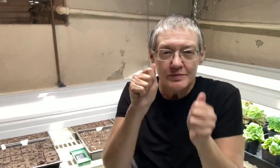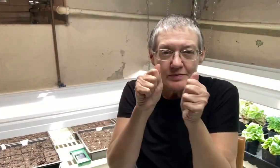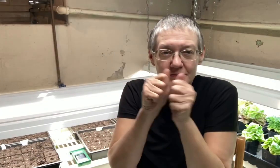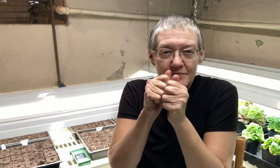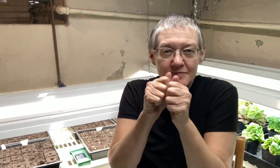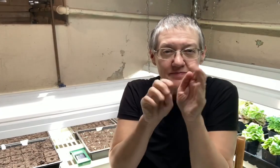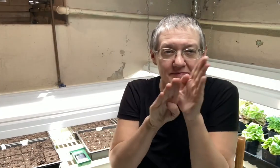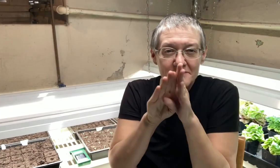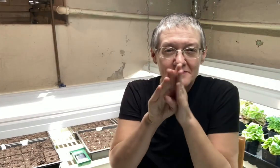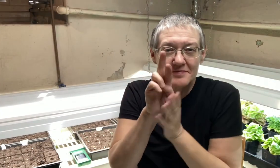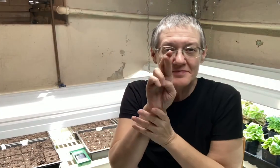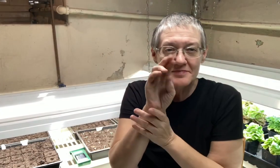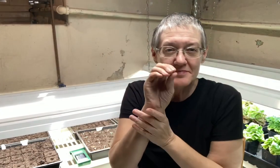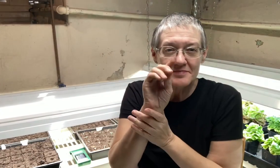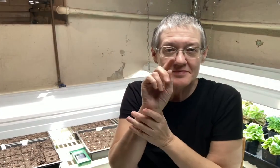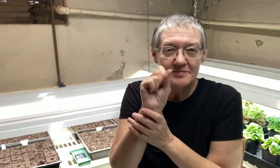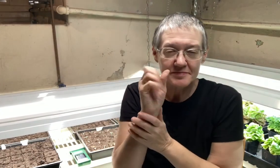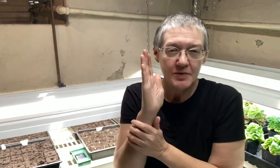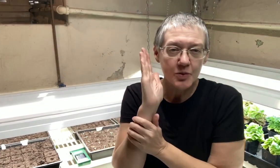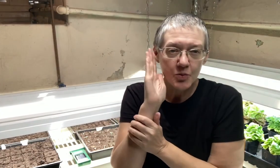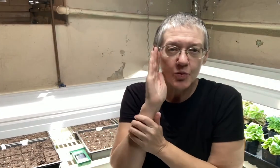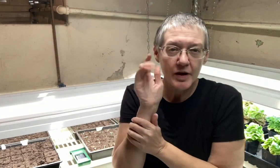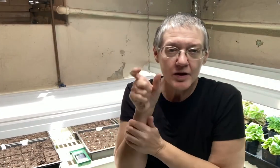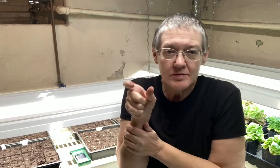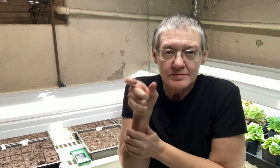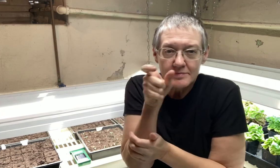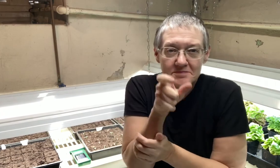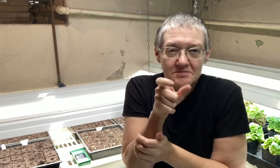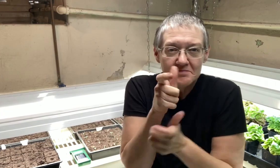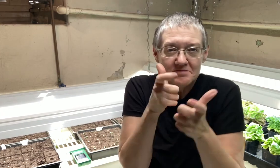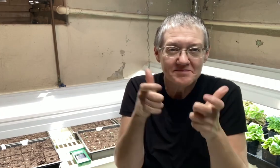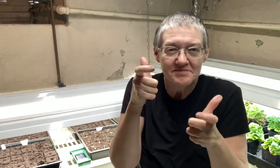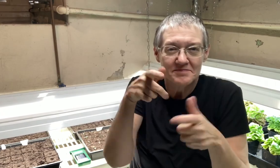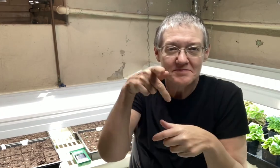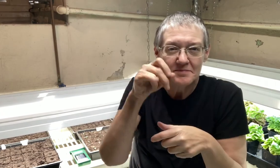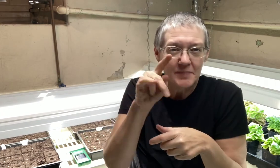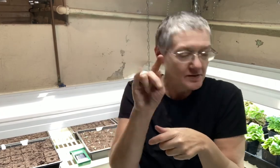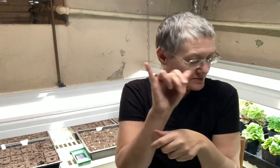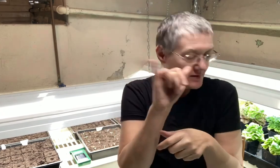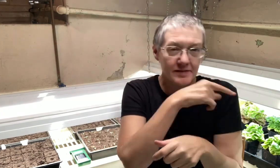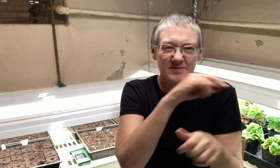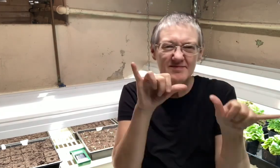When they're about 2 inches with well-developed roots, we're going to pot them up into bigger pots,